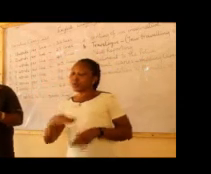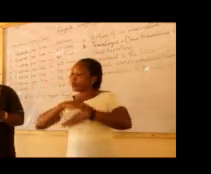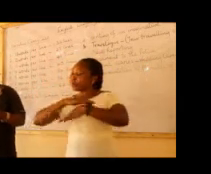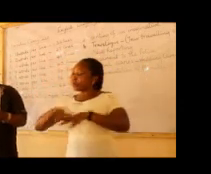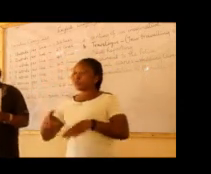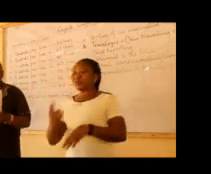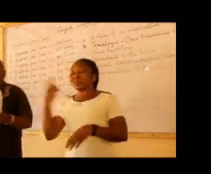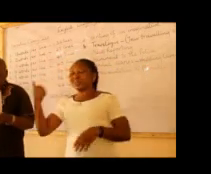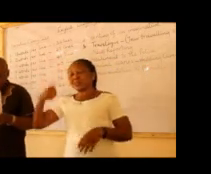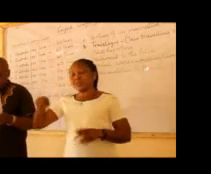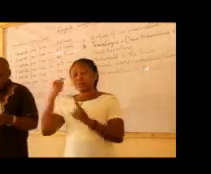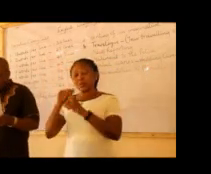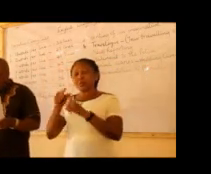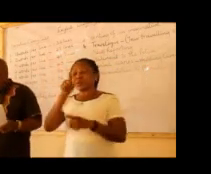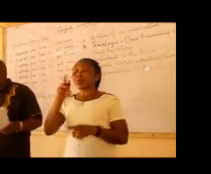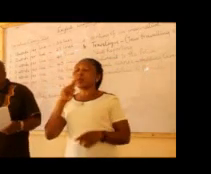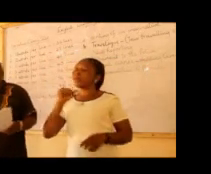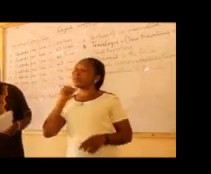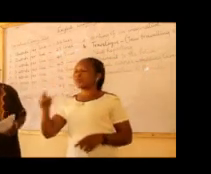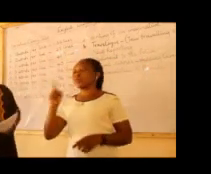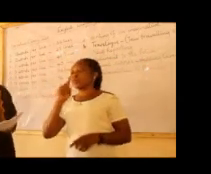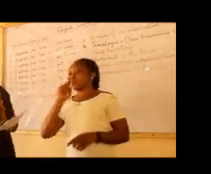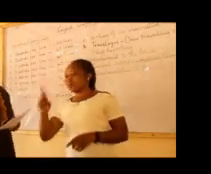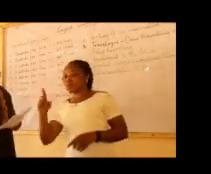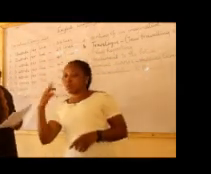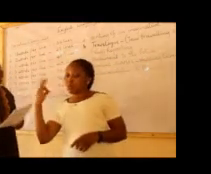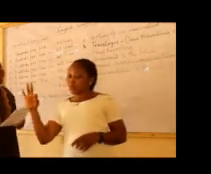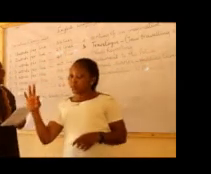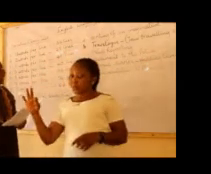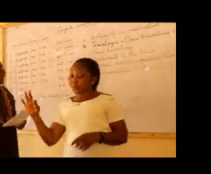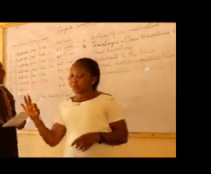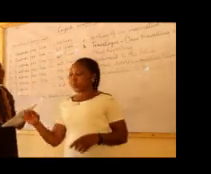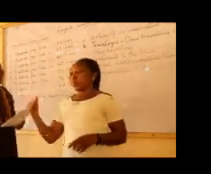discussed fully the